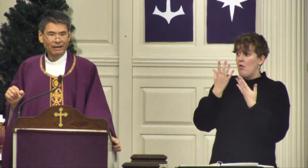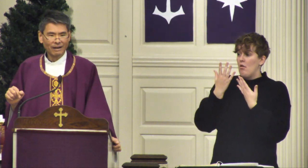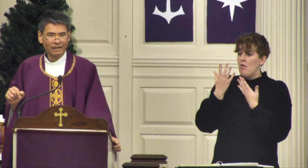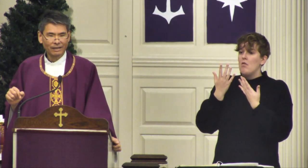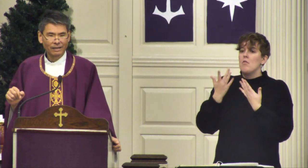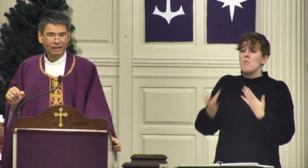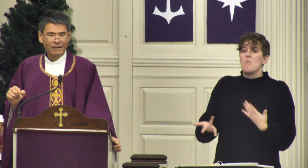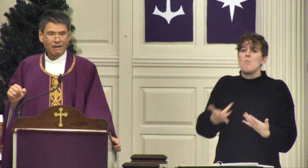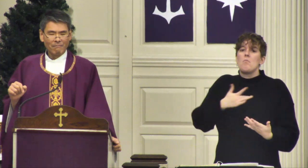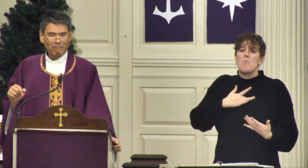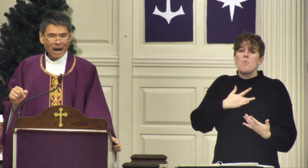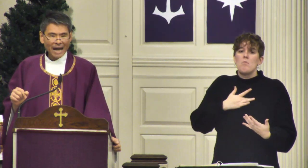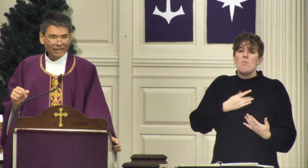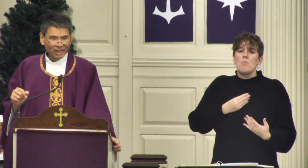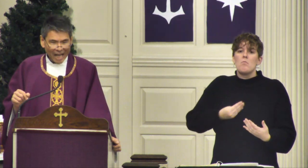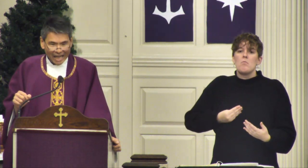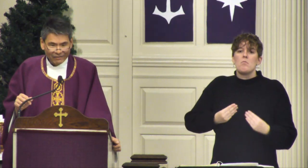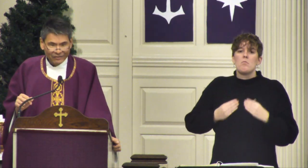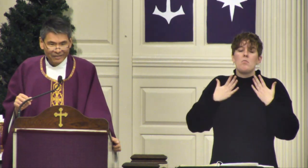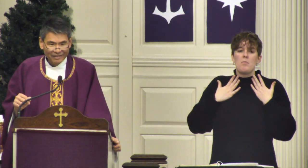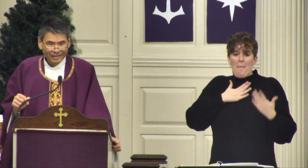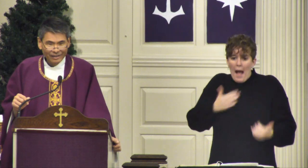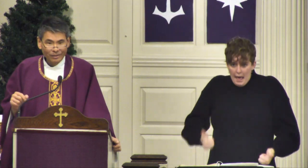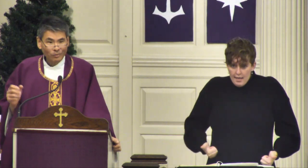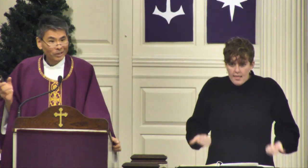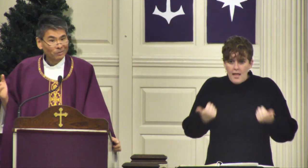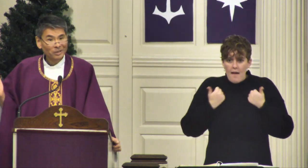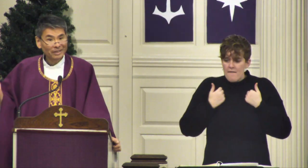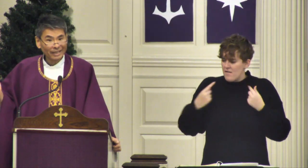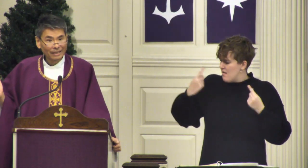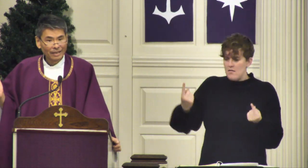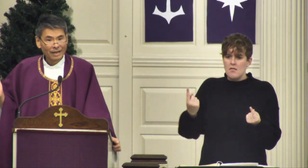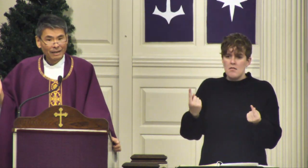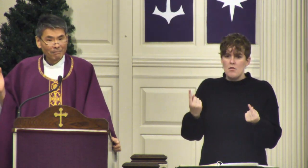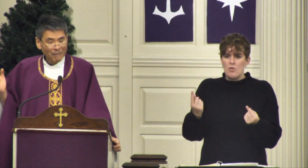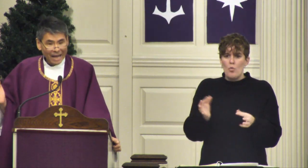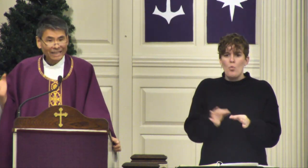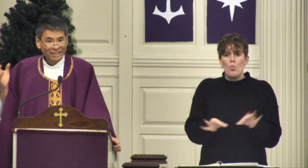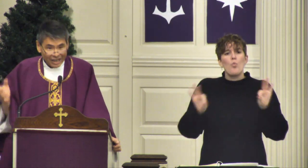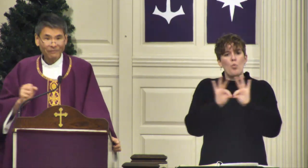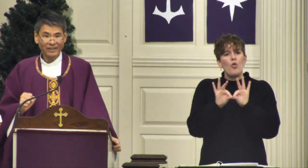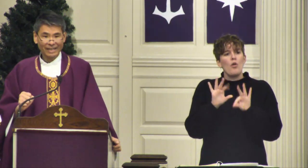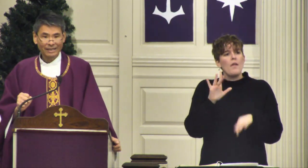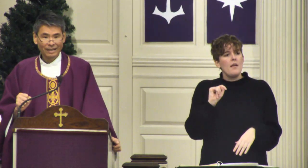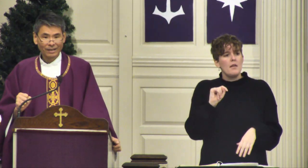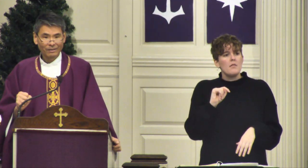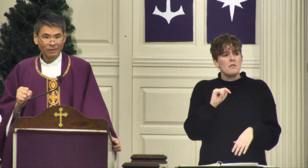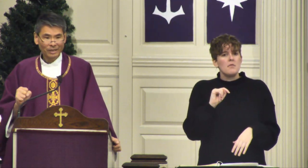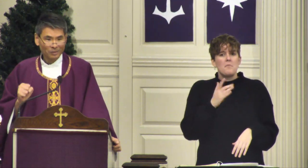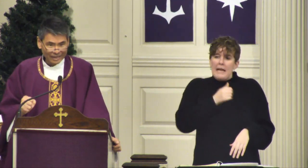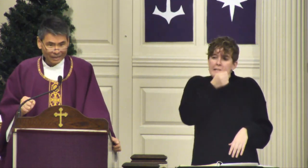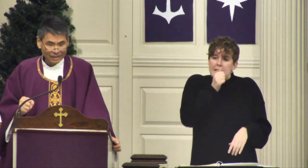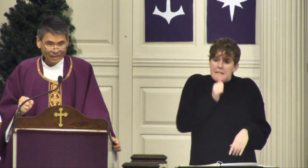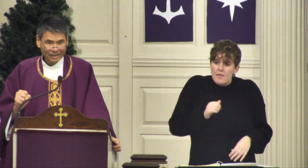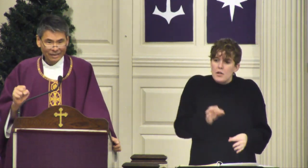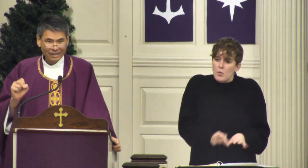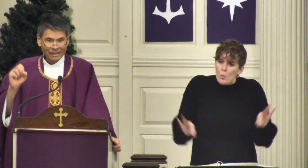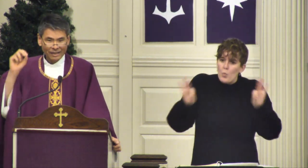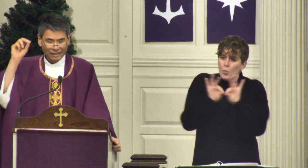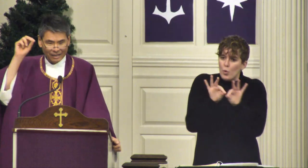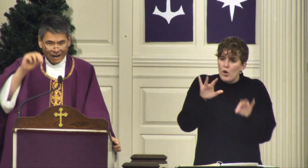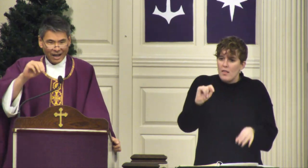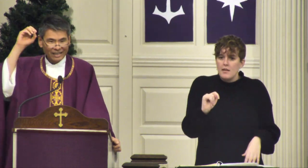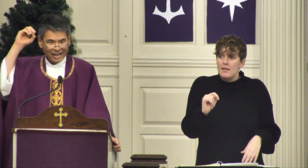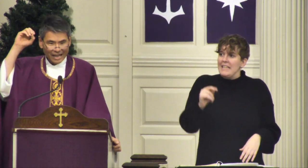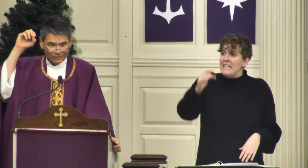heart, my life was worth it. My suffering was worth it.